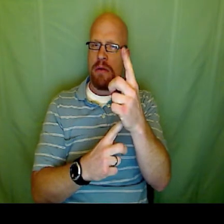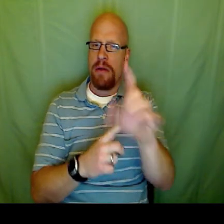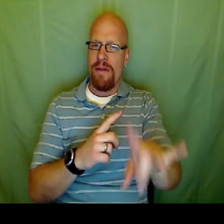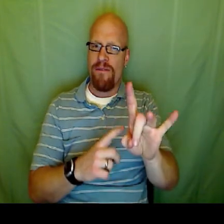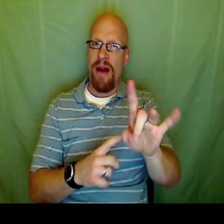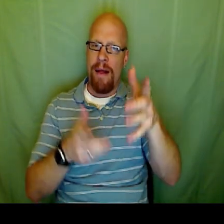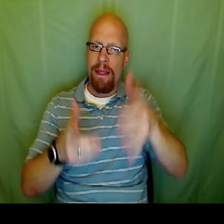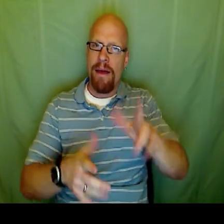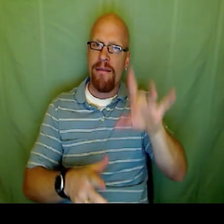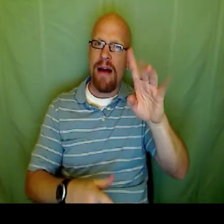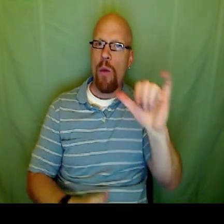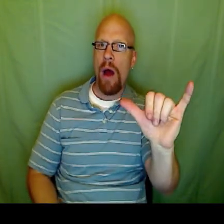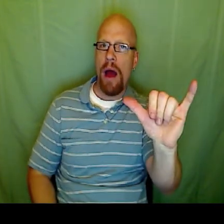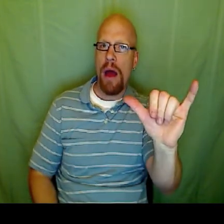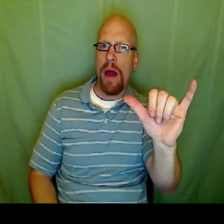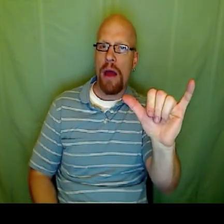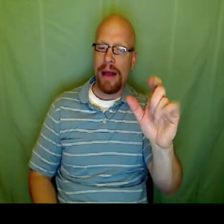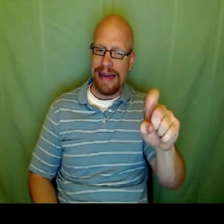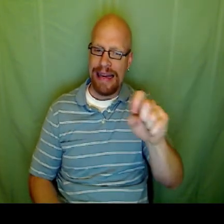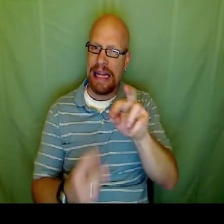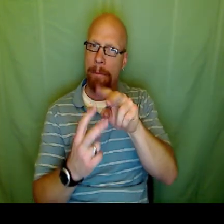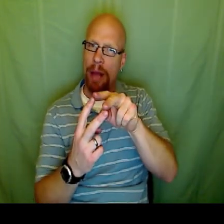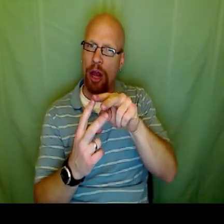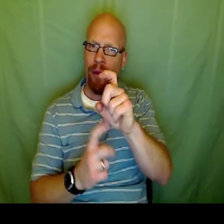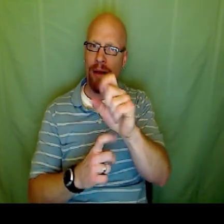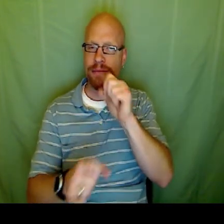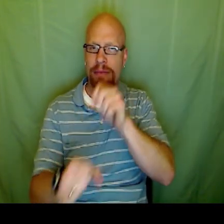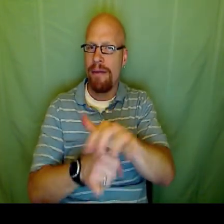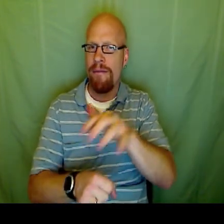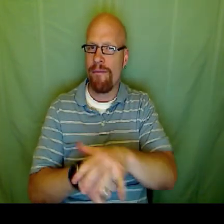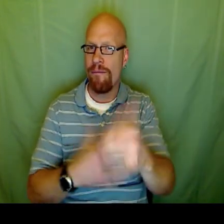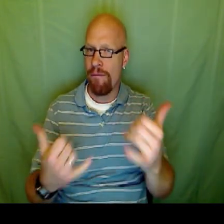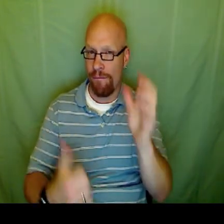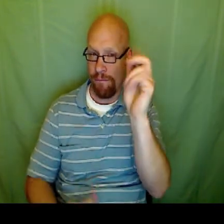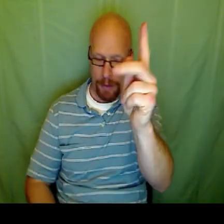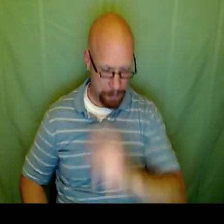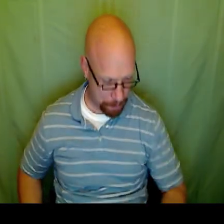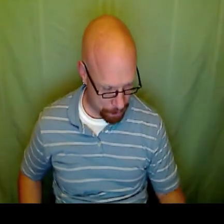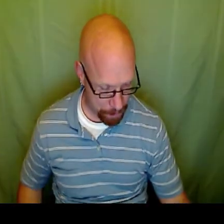substitute it in one of the two, either one of the original equations.